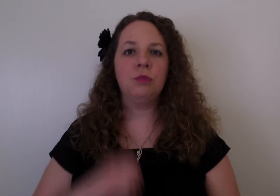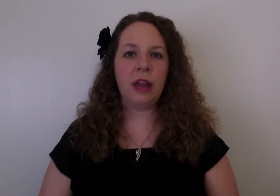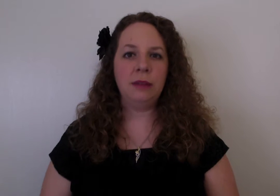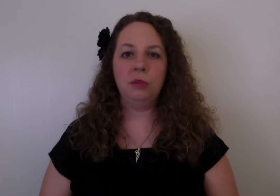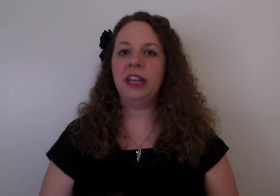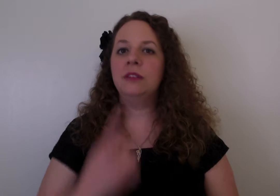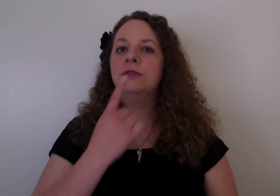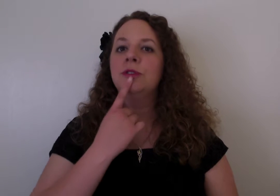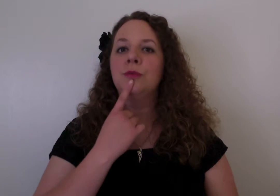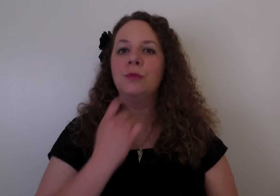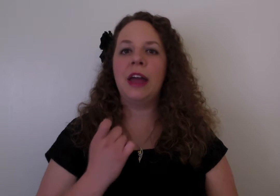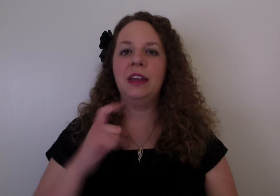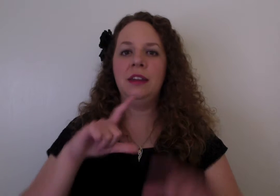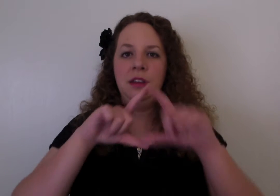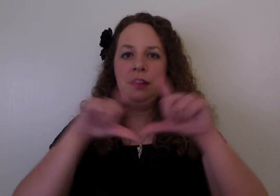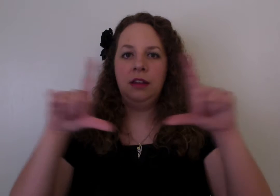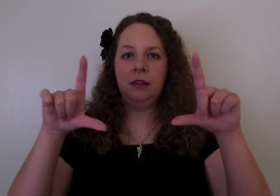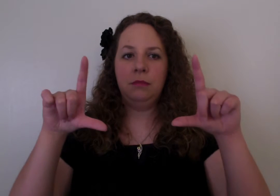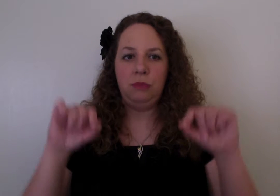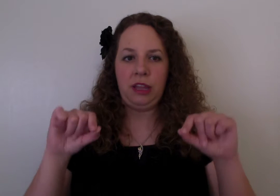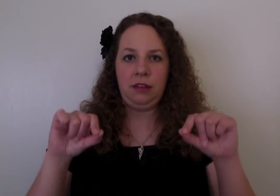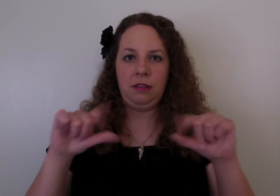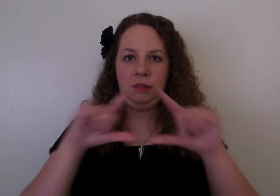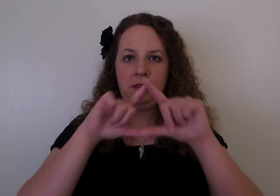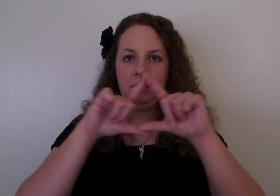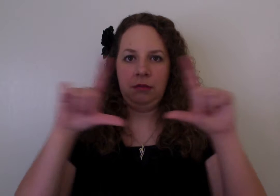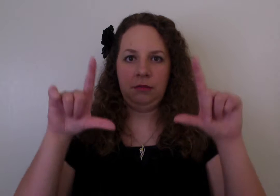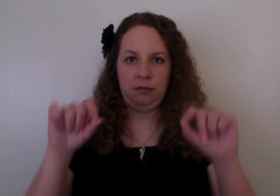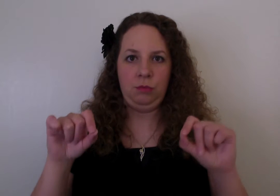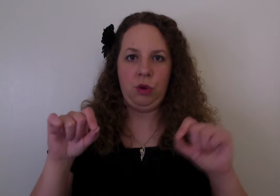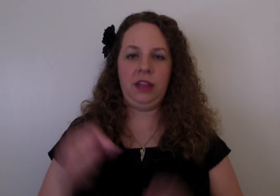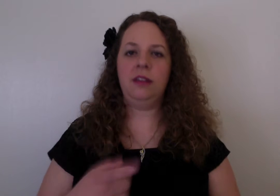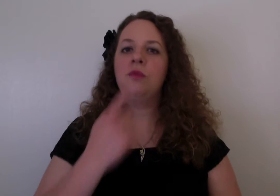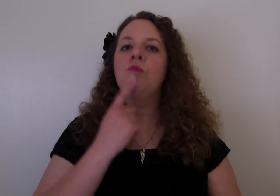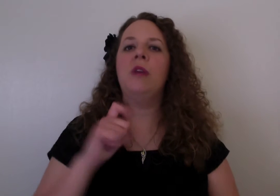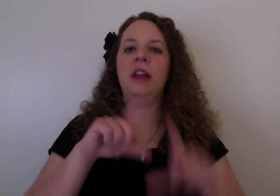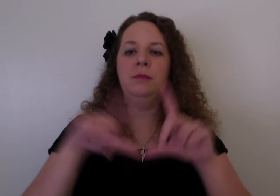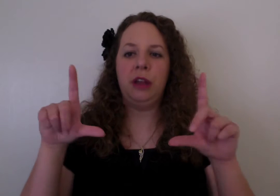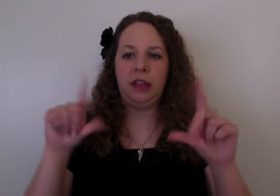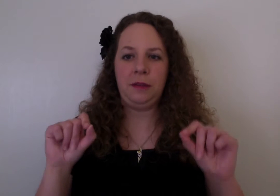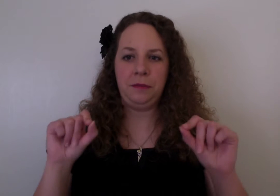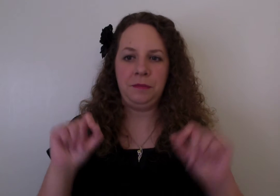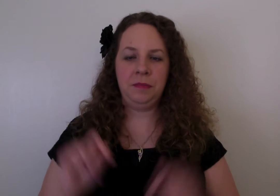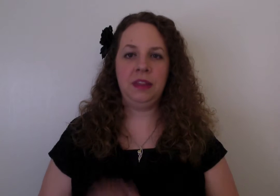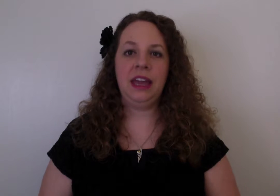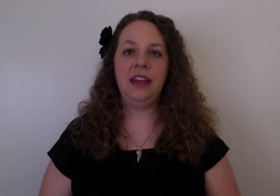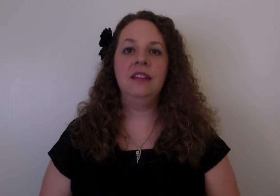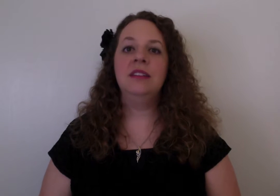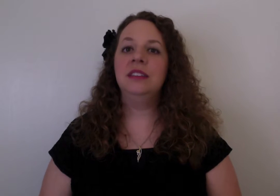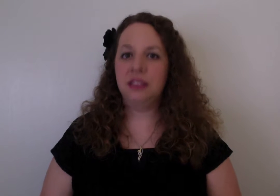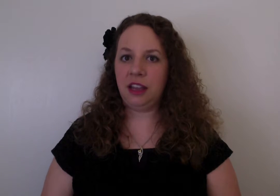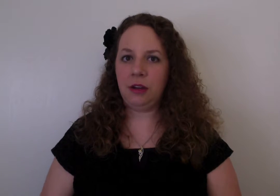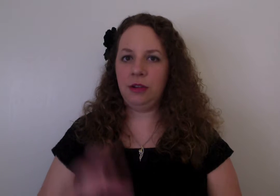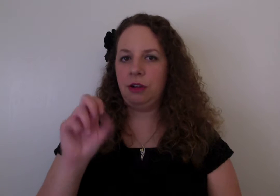red brick, so red, brick, brick, red brick. Stucco, you're